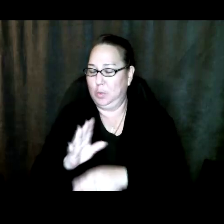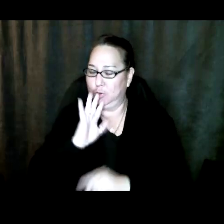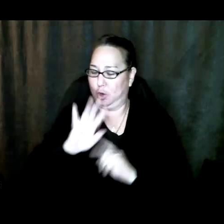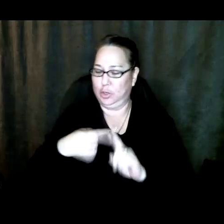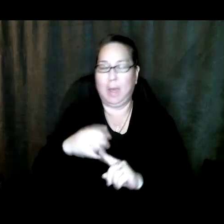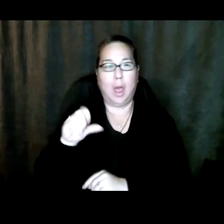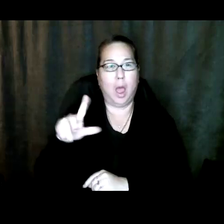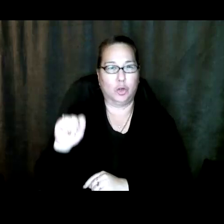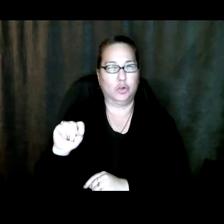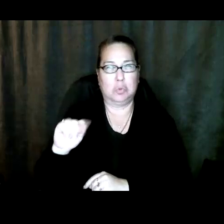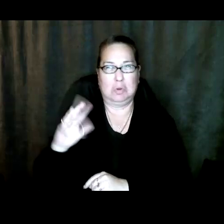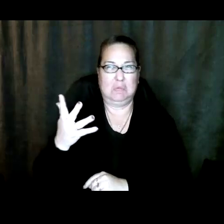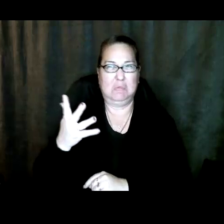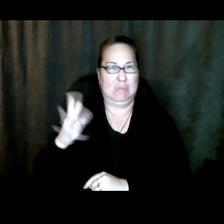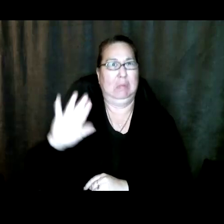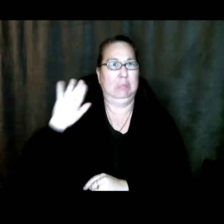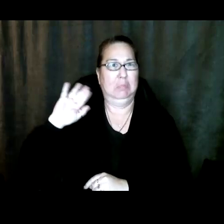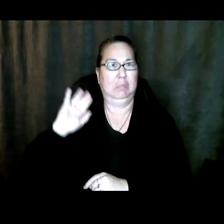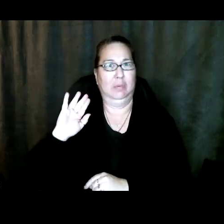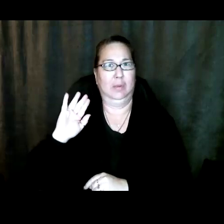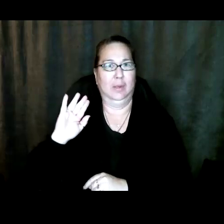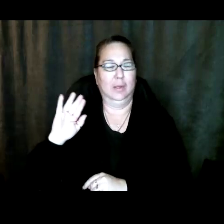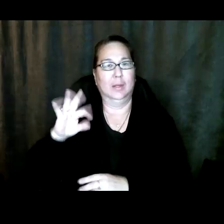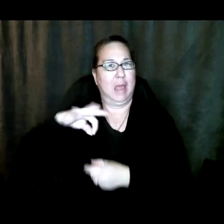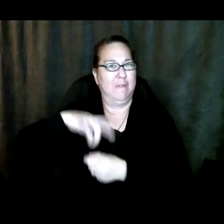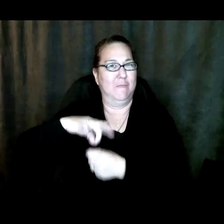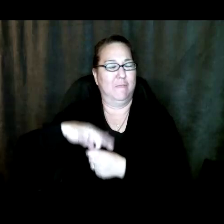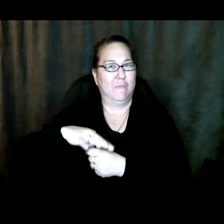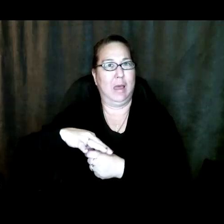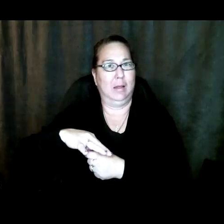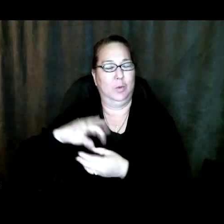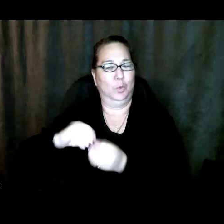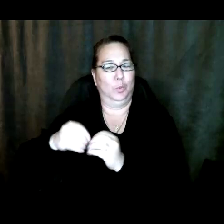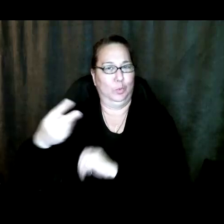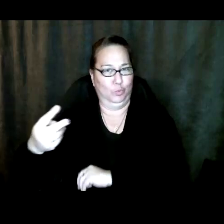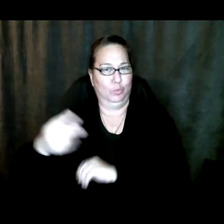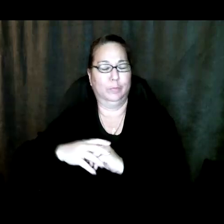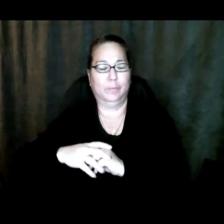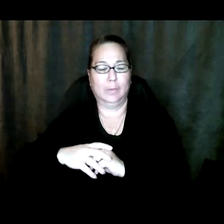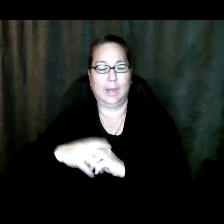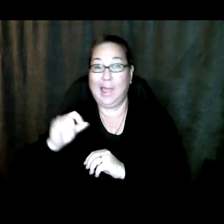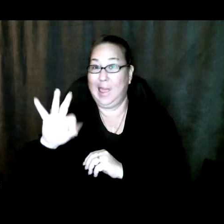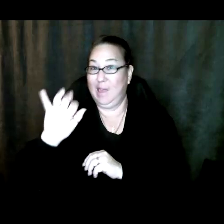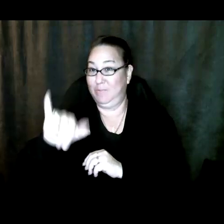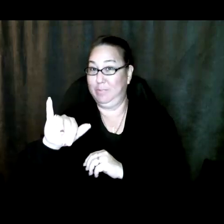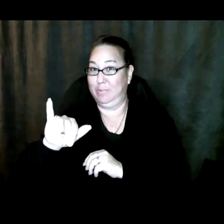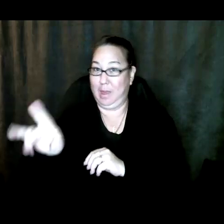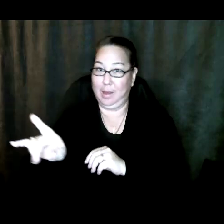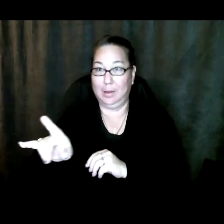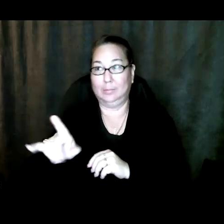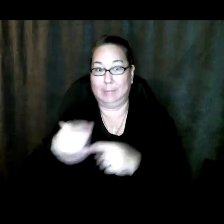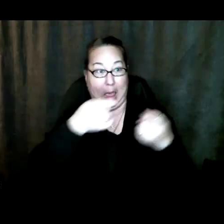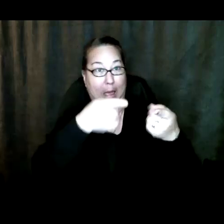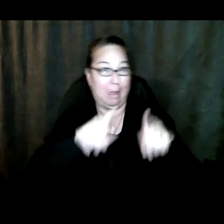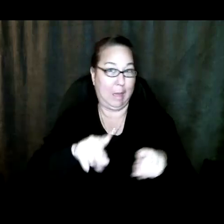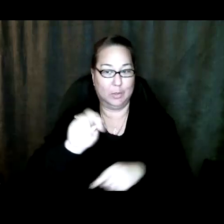ballot question 2. What is also interesting to me is that if the measure goes through on November 6th as